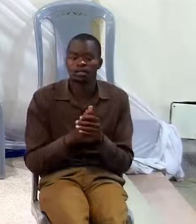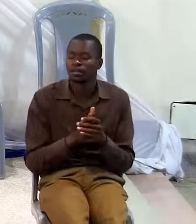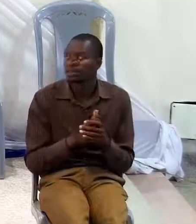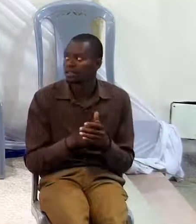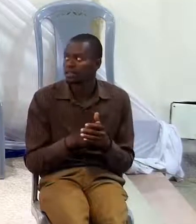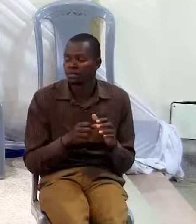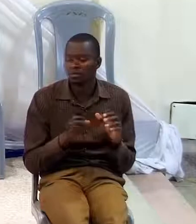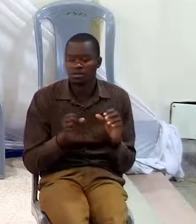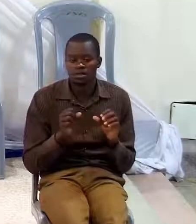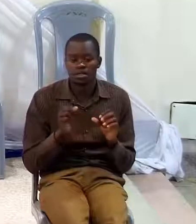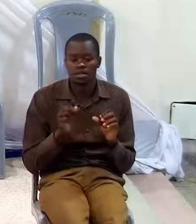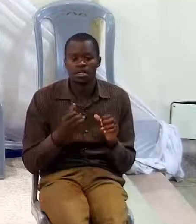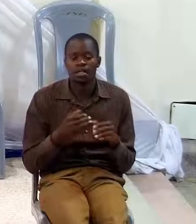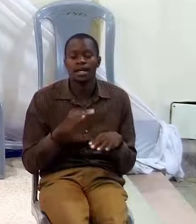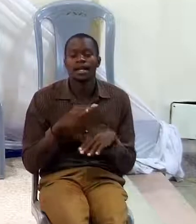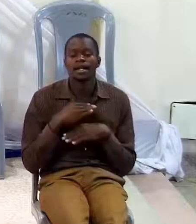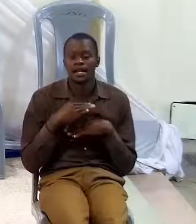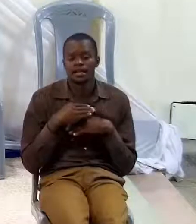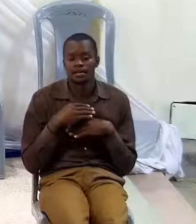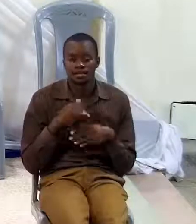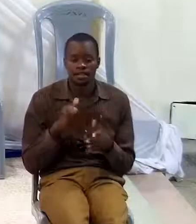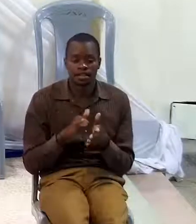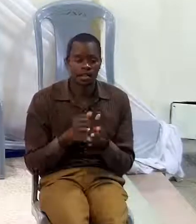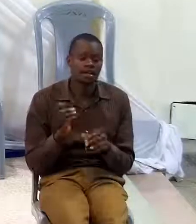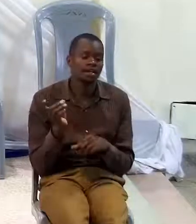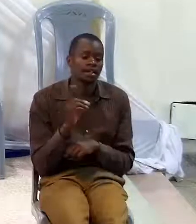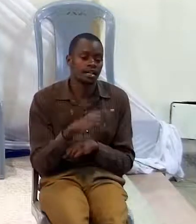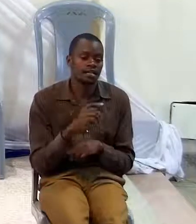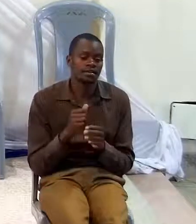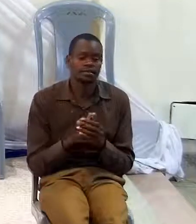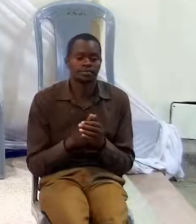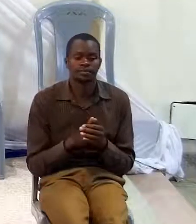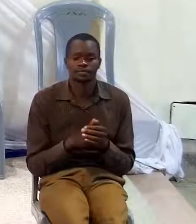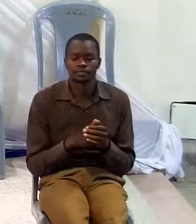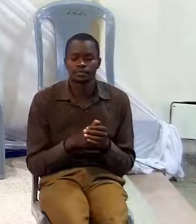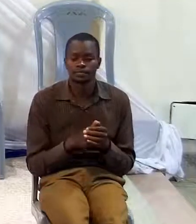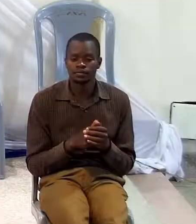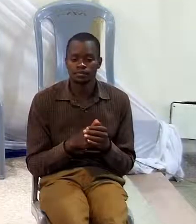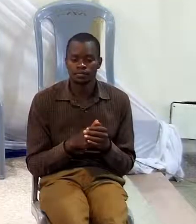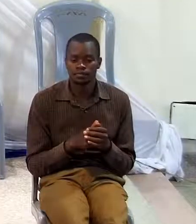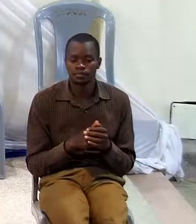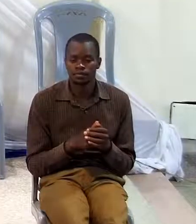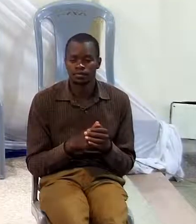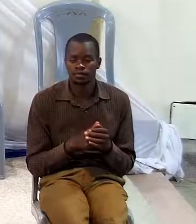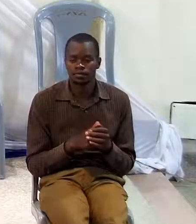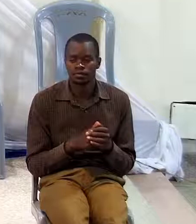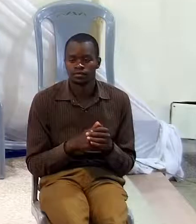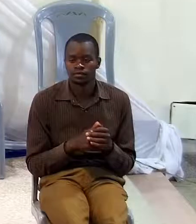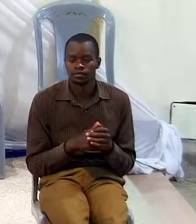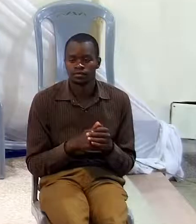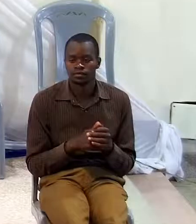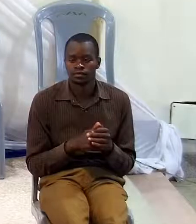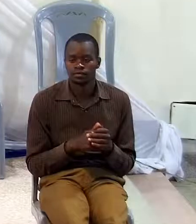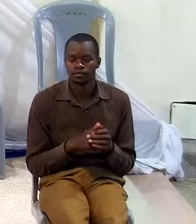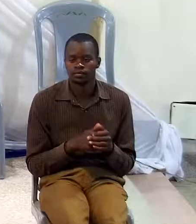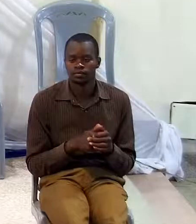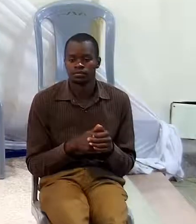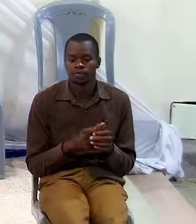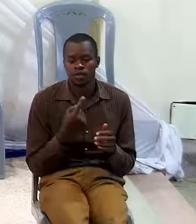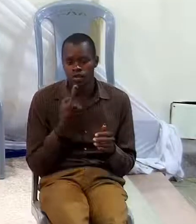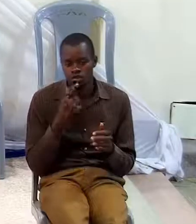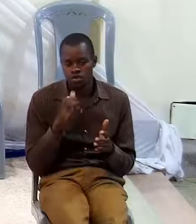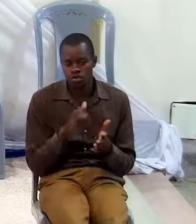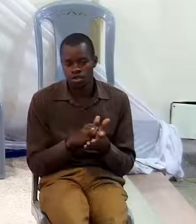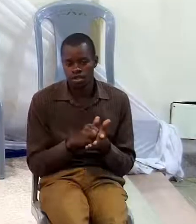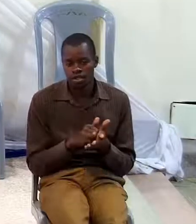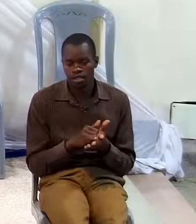It can be enough for you. A serving of milk, it can be enough for you. So that even with the milk, if you